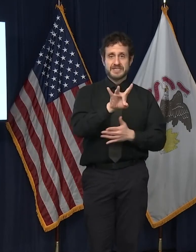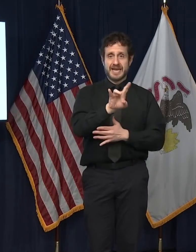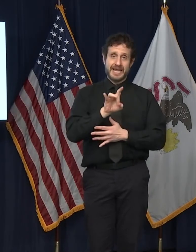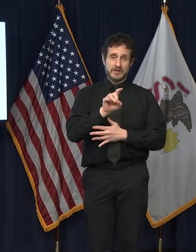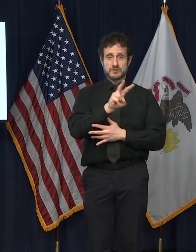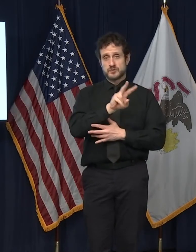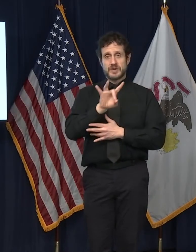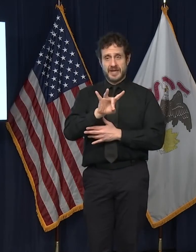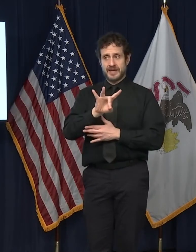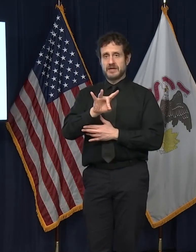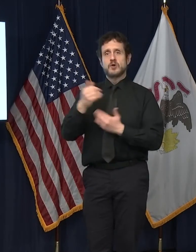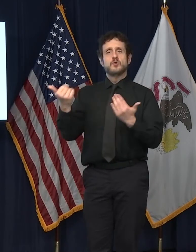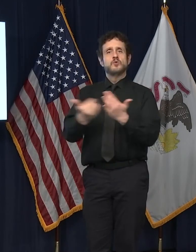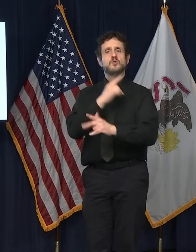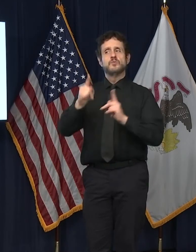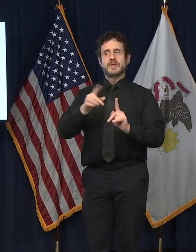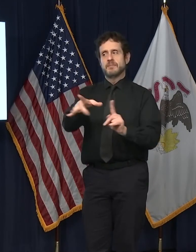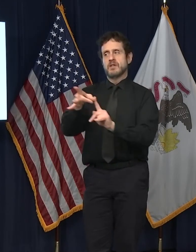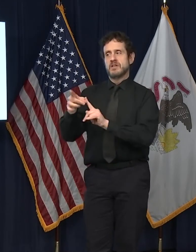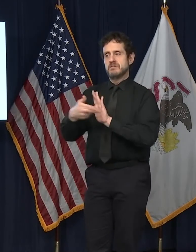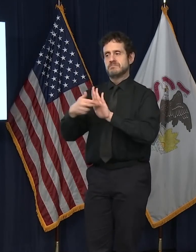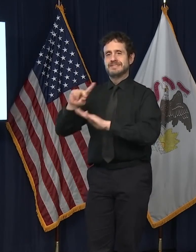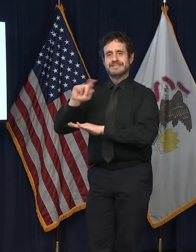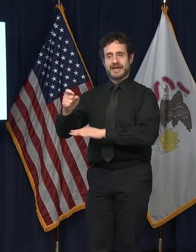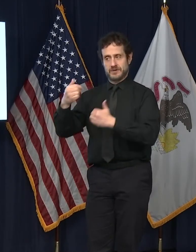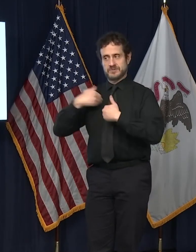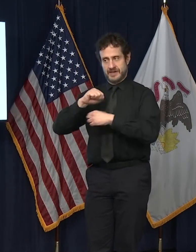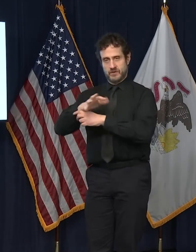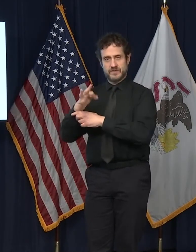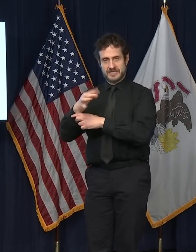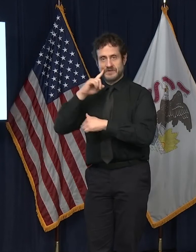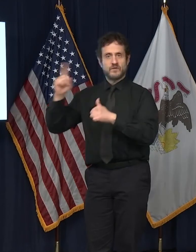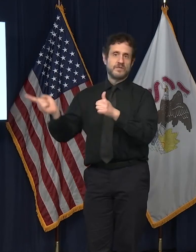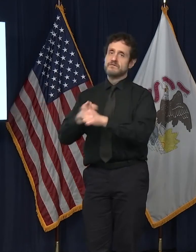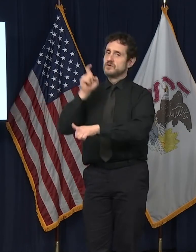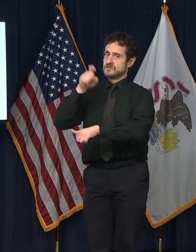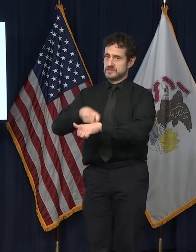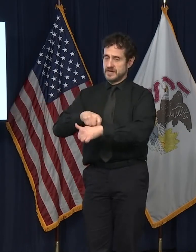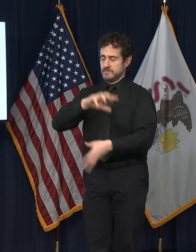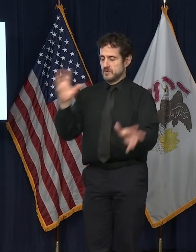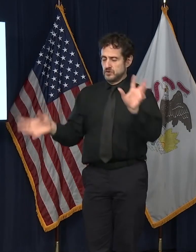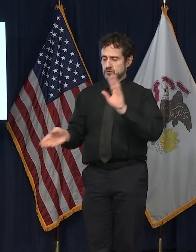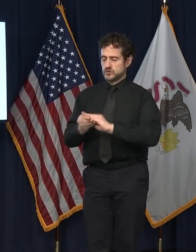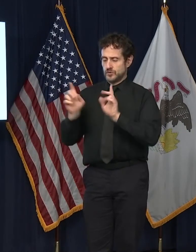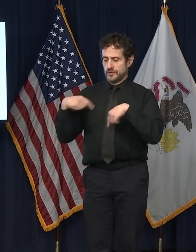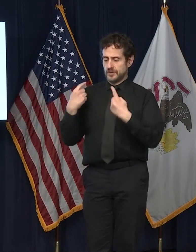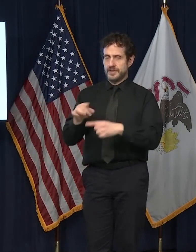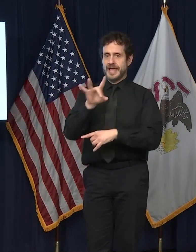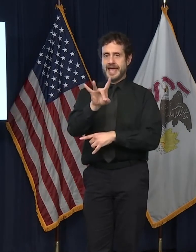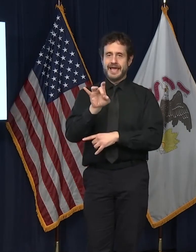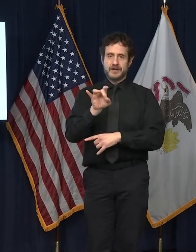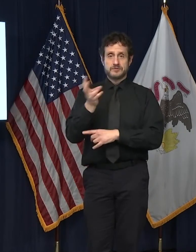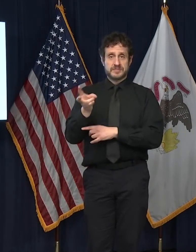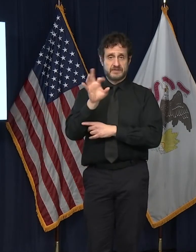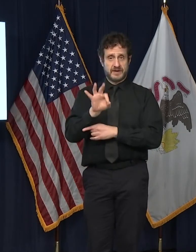8,828 new individuals that were diagnosed with COVID for the first time, for a total of